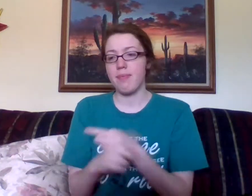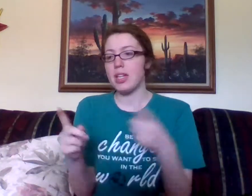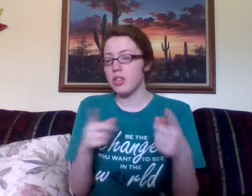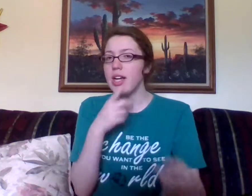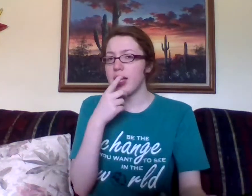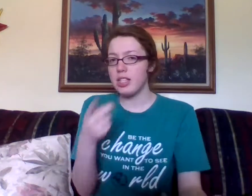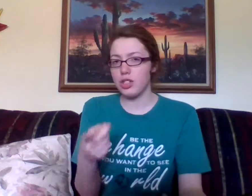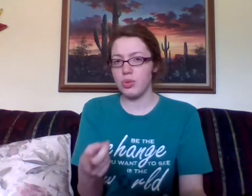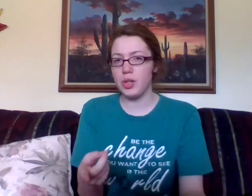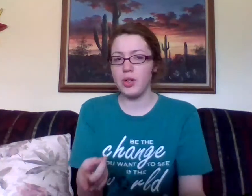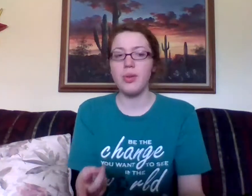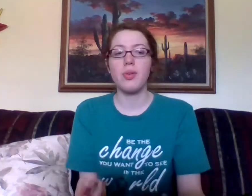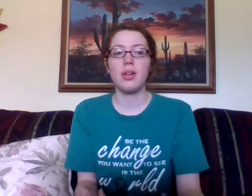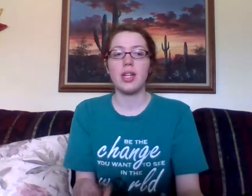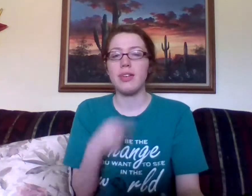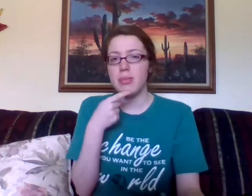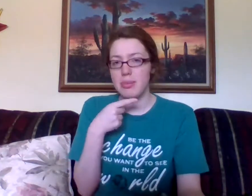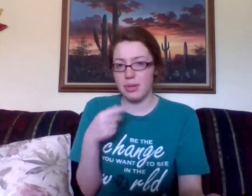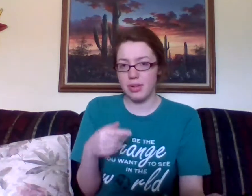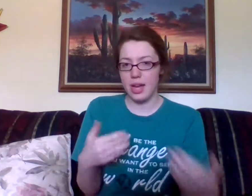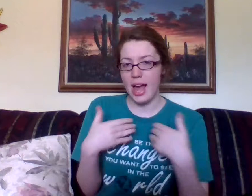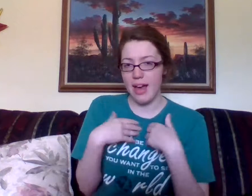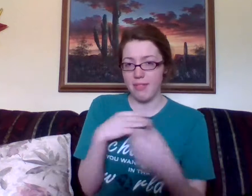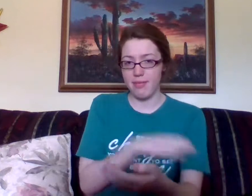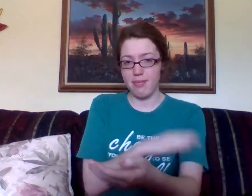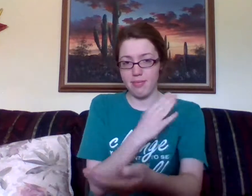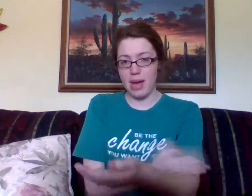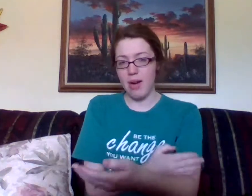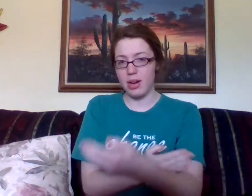But so it's true, hearing people have power.